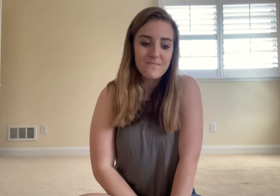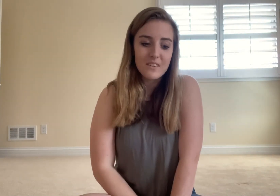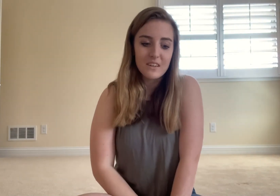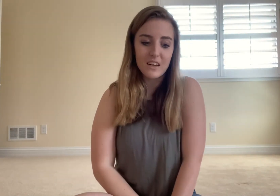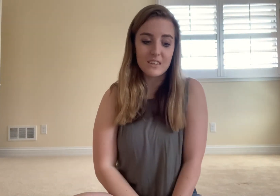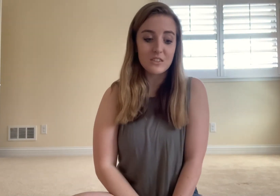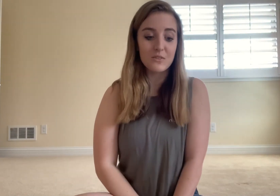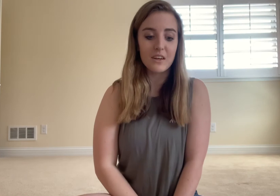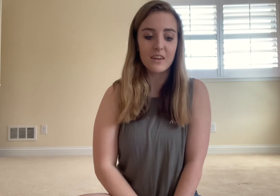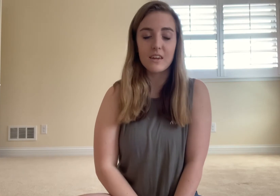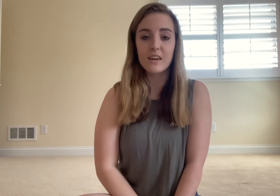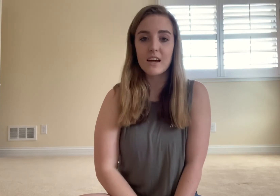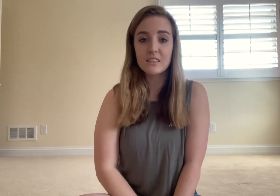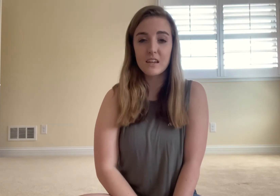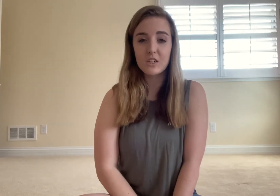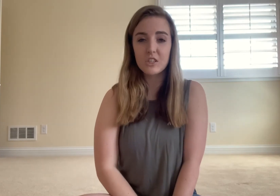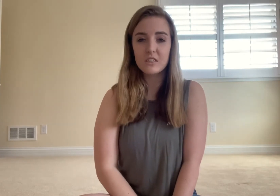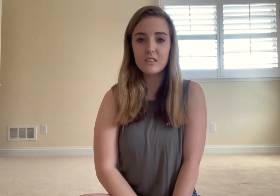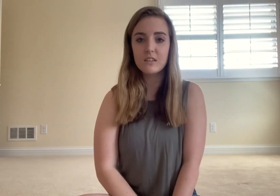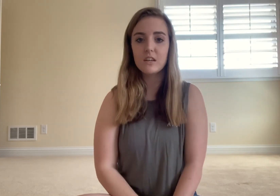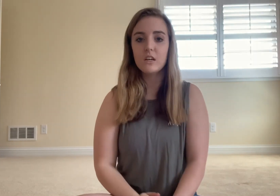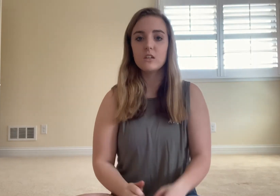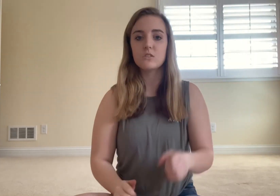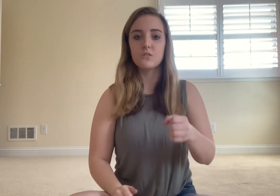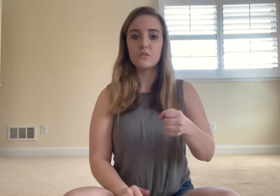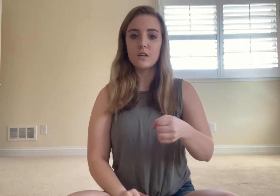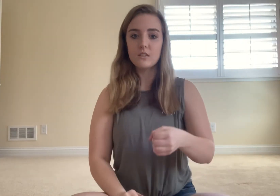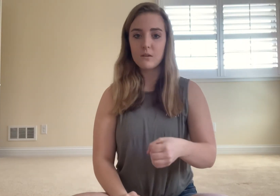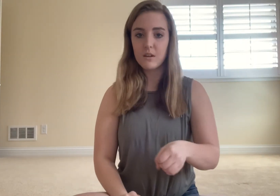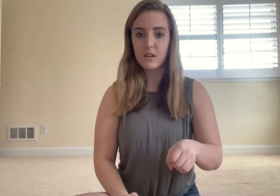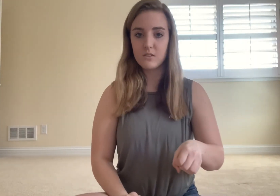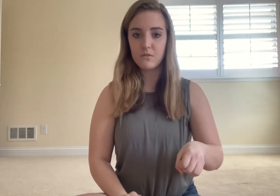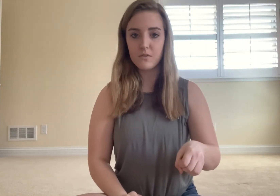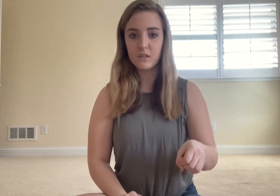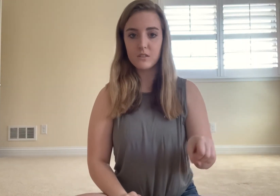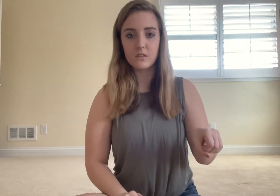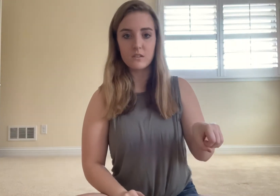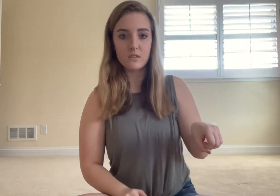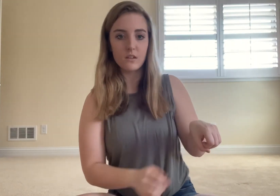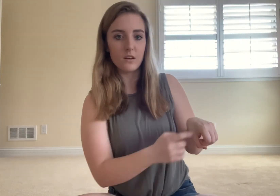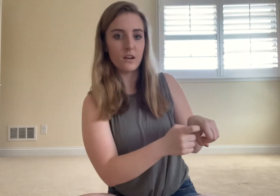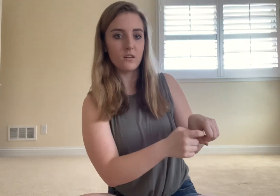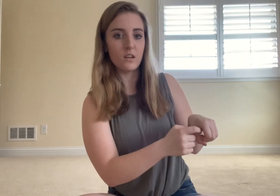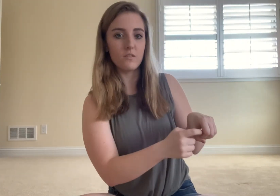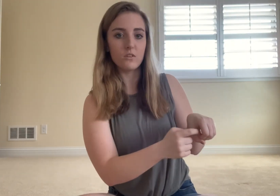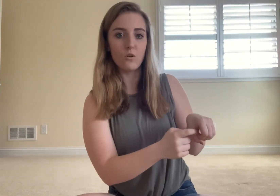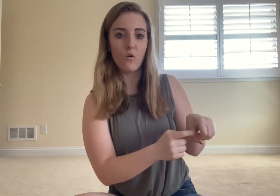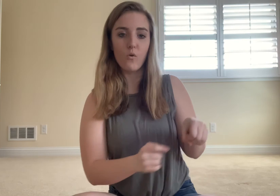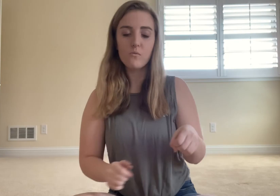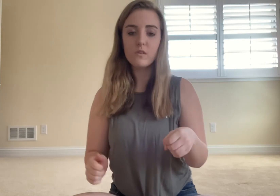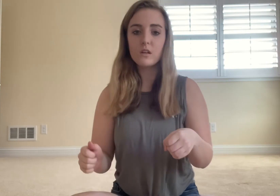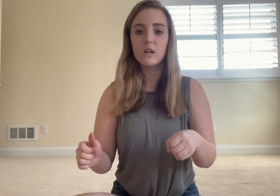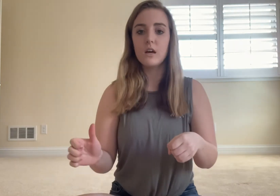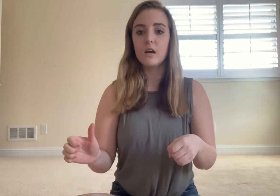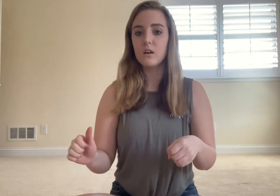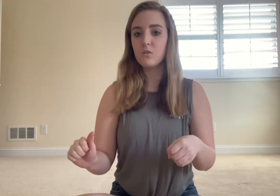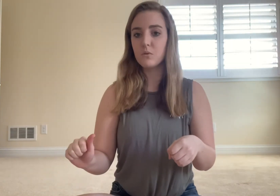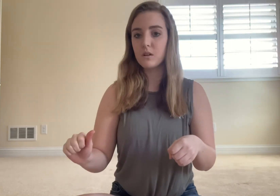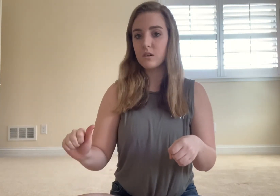Yeah, so then gas station. So your non-dominant hand is a fist, and it kind of leave a little hole. And you want to do